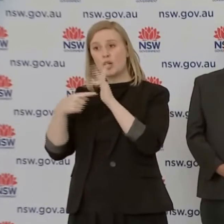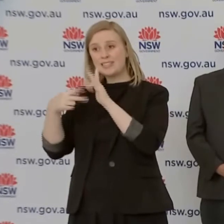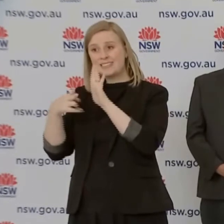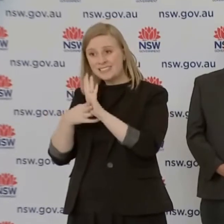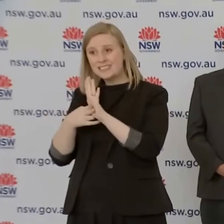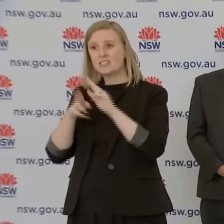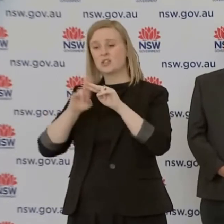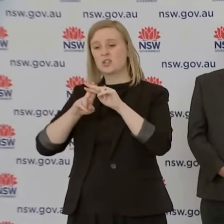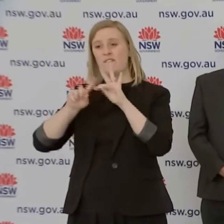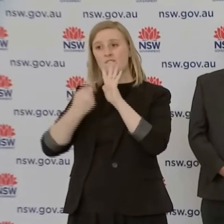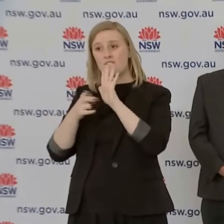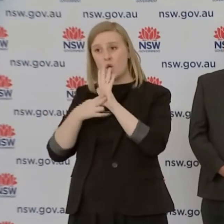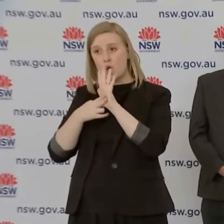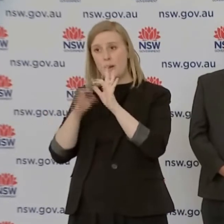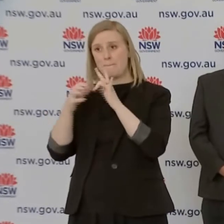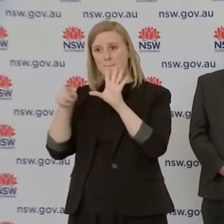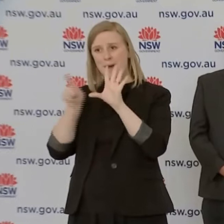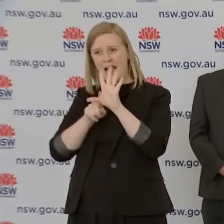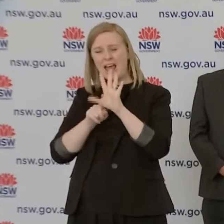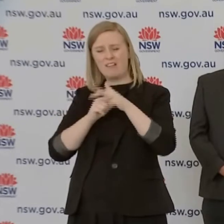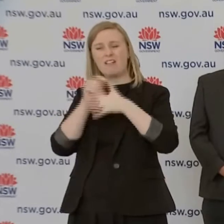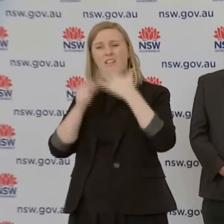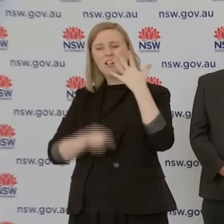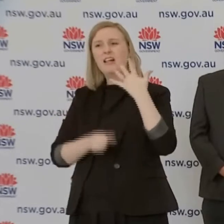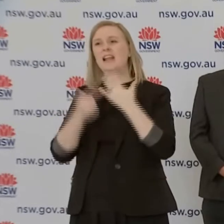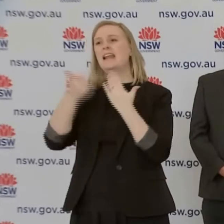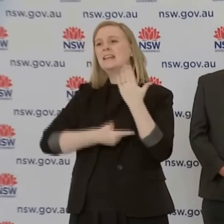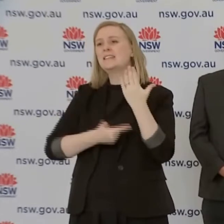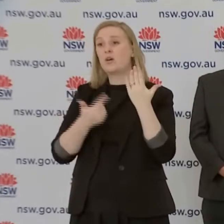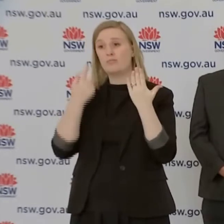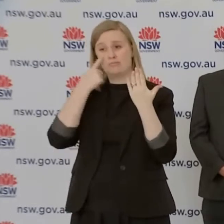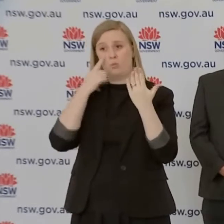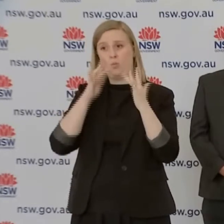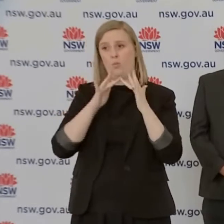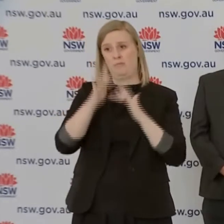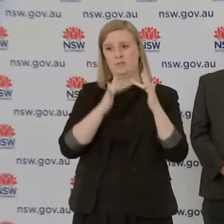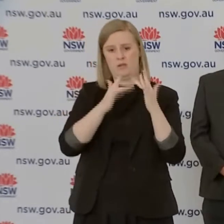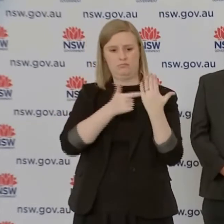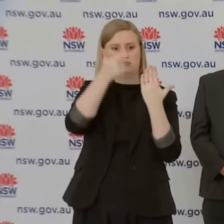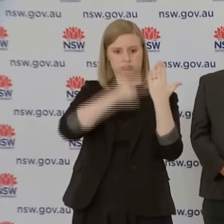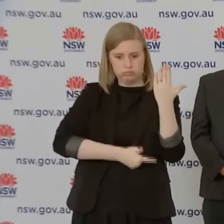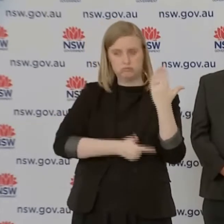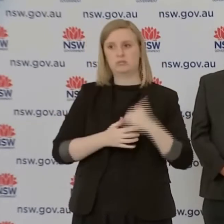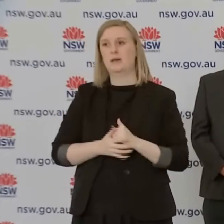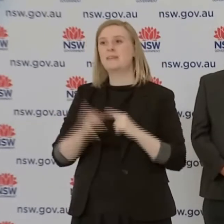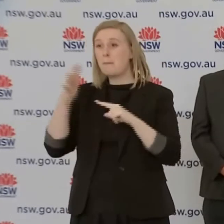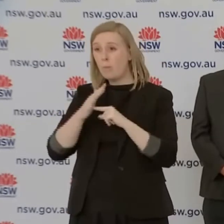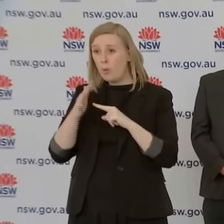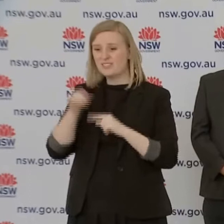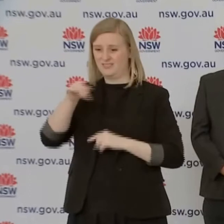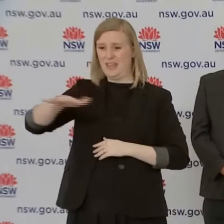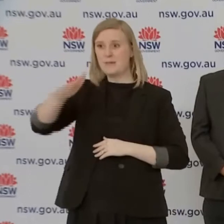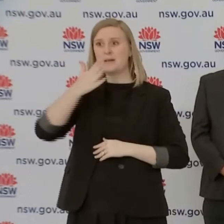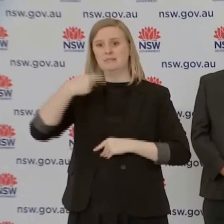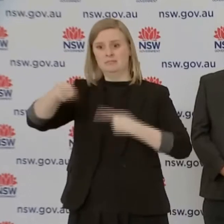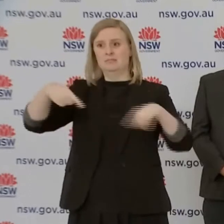those testing levels up to really understand as soon as possible whether there is any undiagnosed cases there, so that we can make the